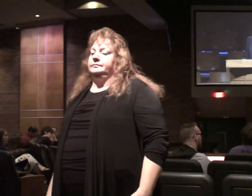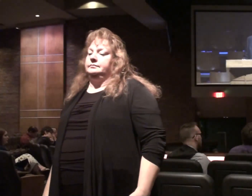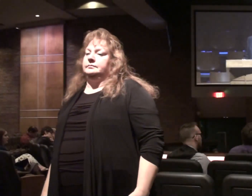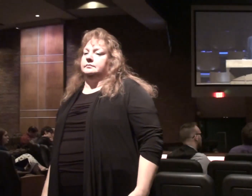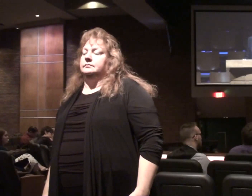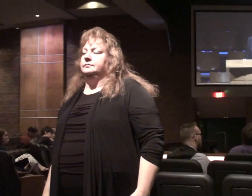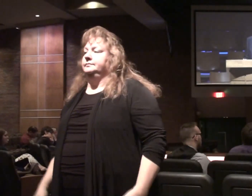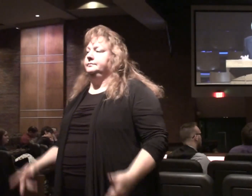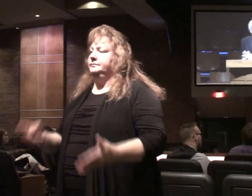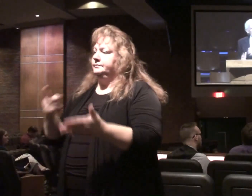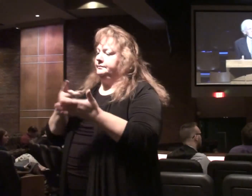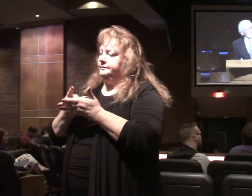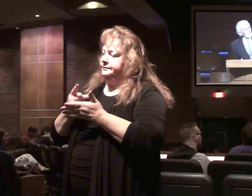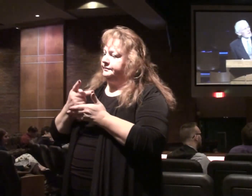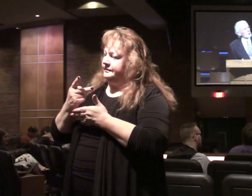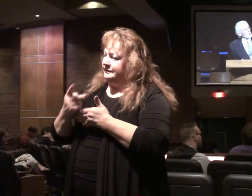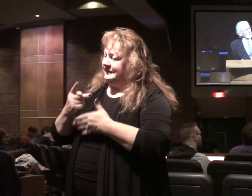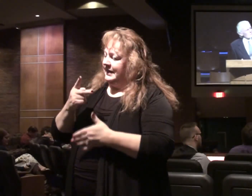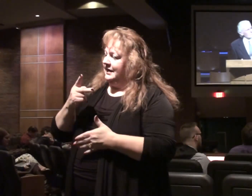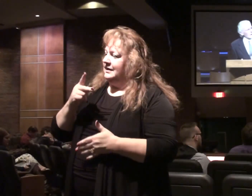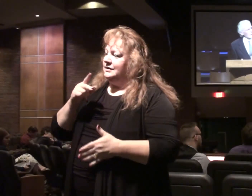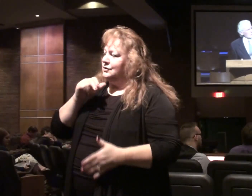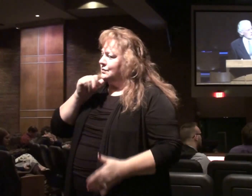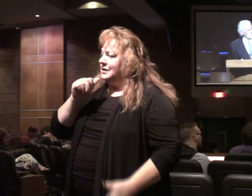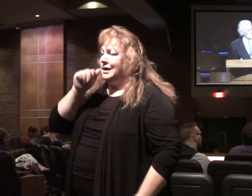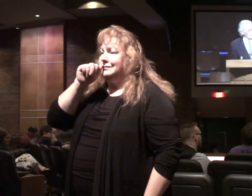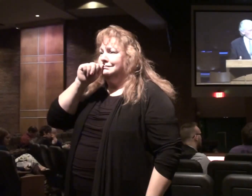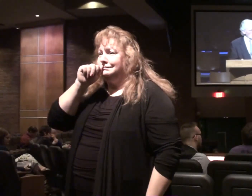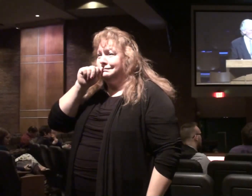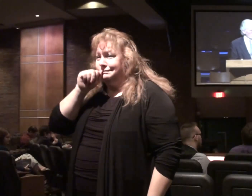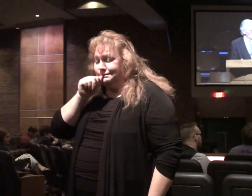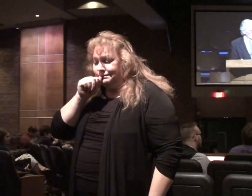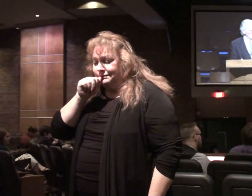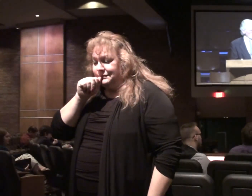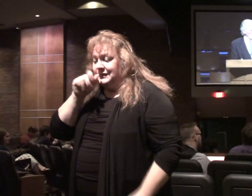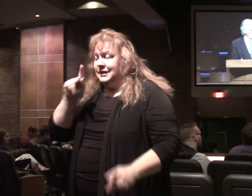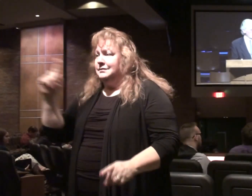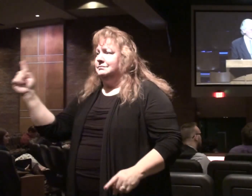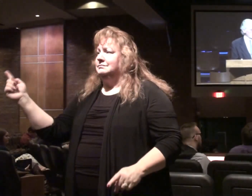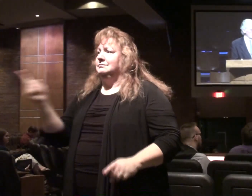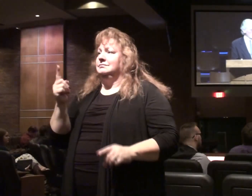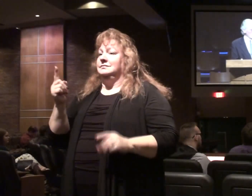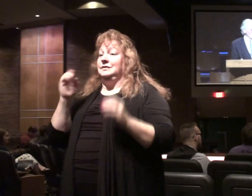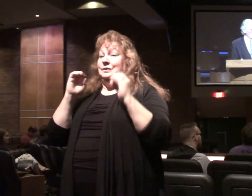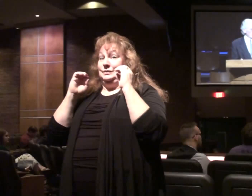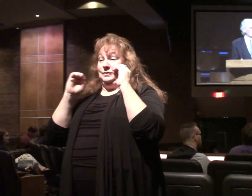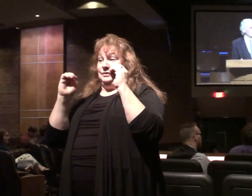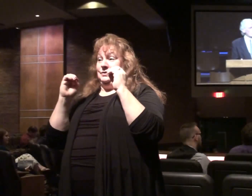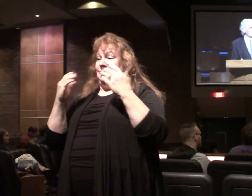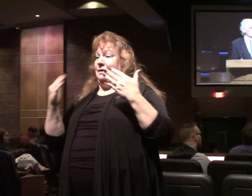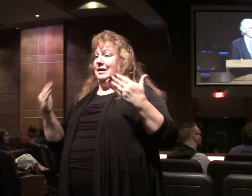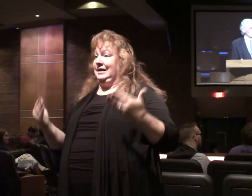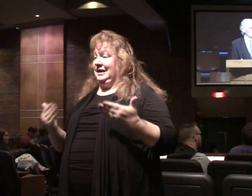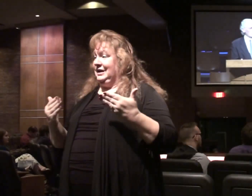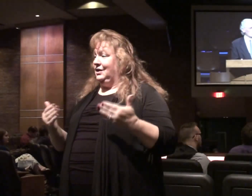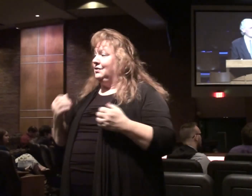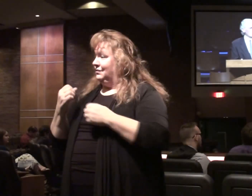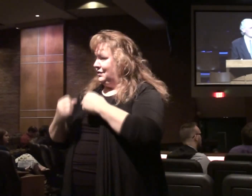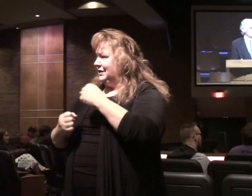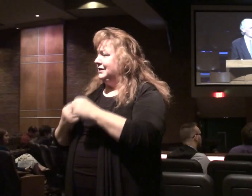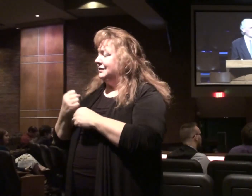But the failure to persevere, I've shared with you, we had a person who taught here for several